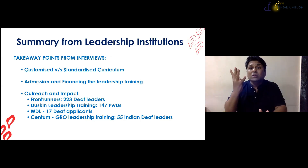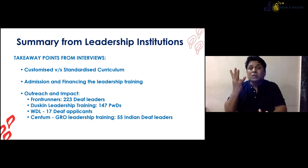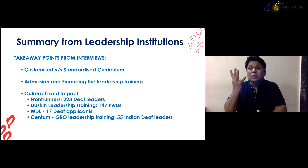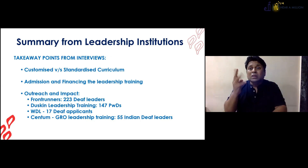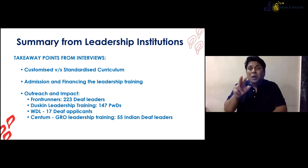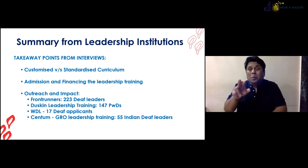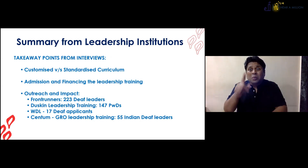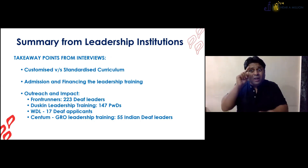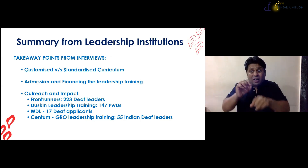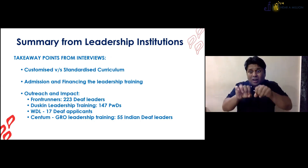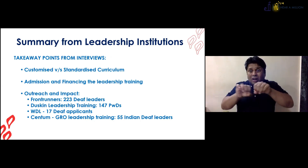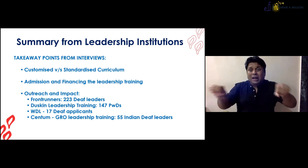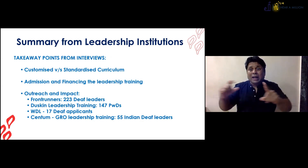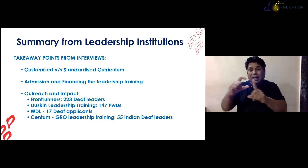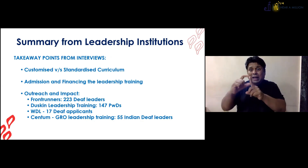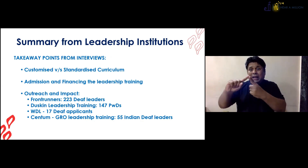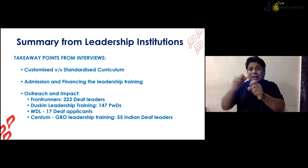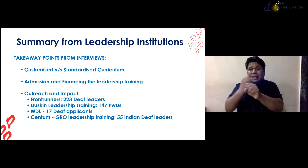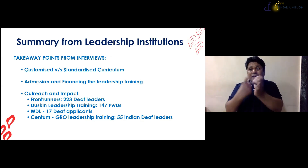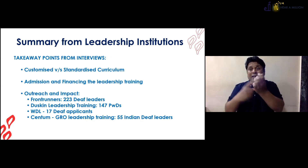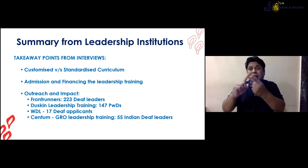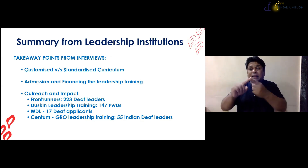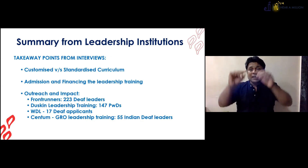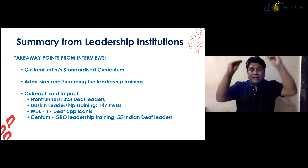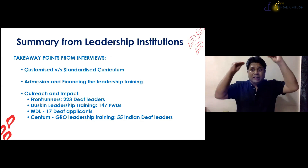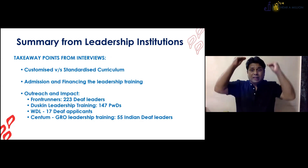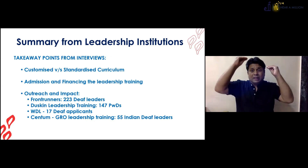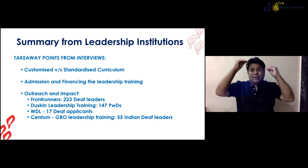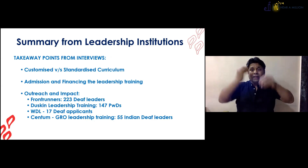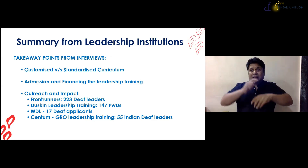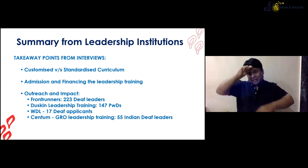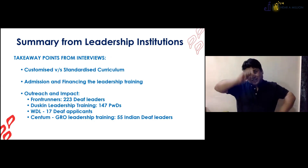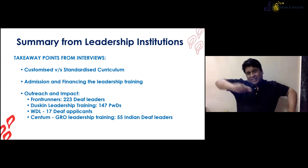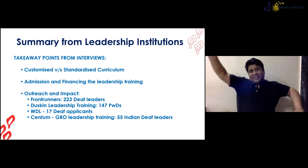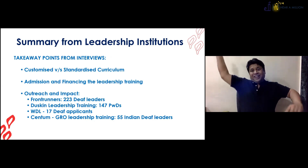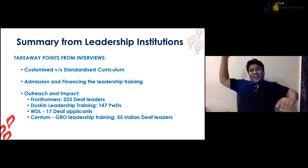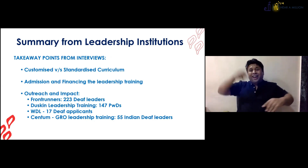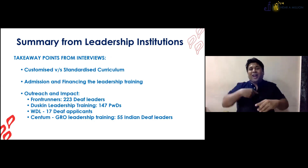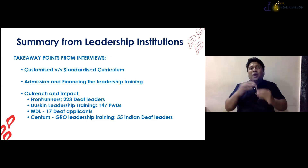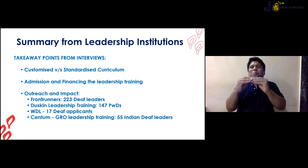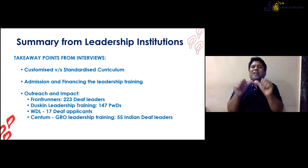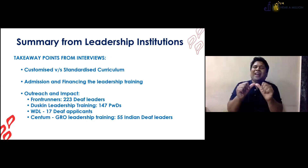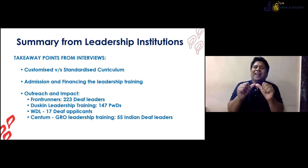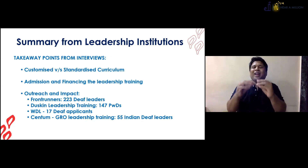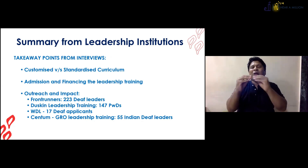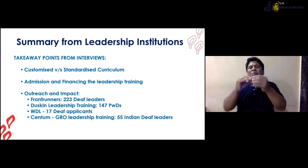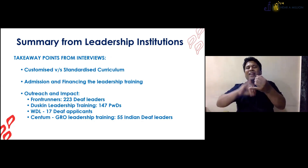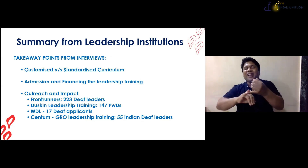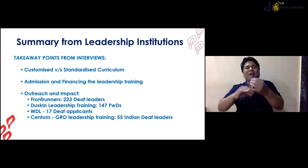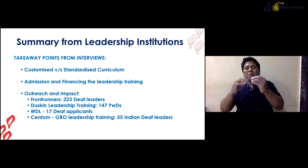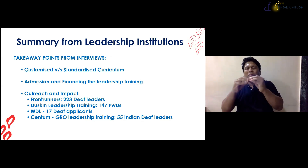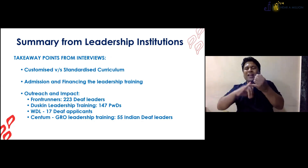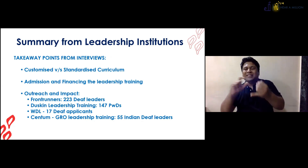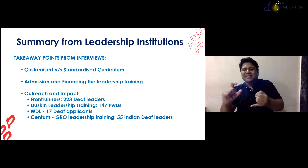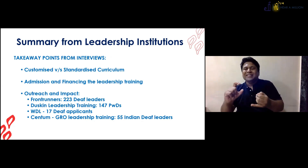It's a particular program which goes on till 4 years, and it's a clear system where you have a degree. Like it's a proper